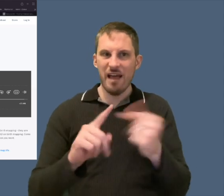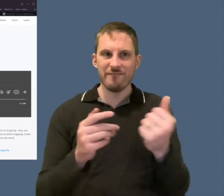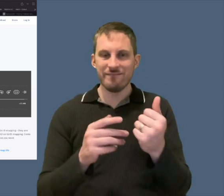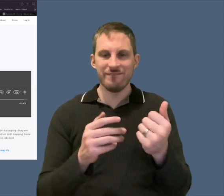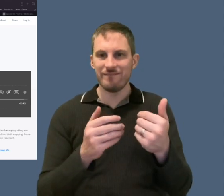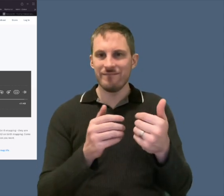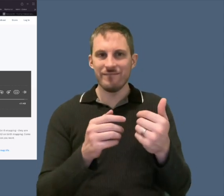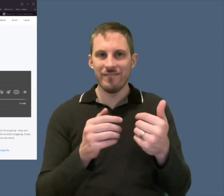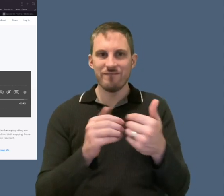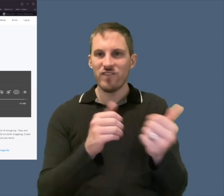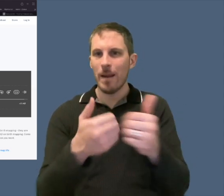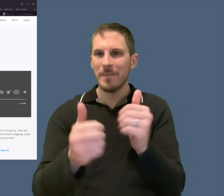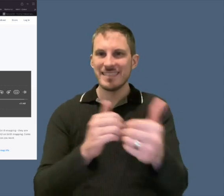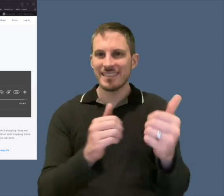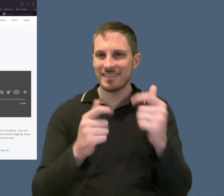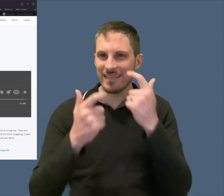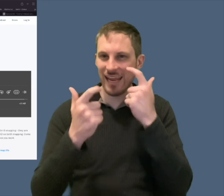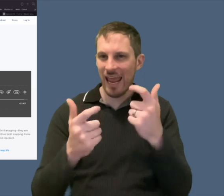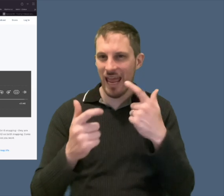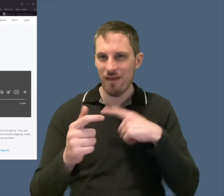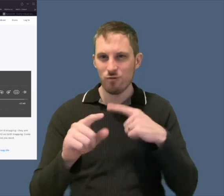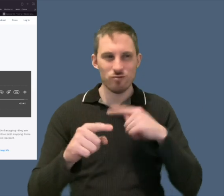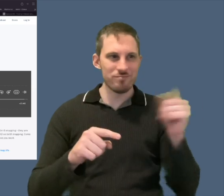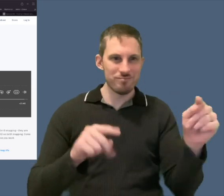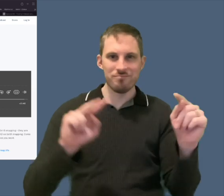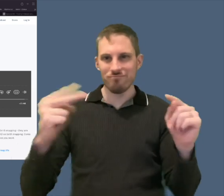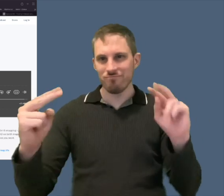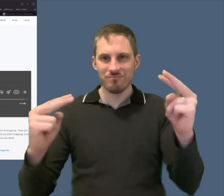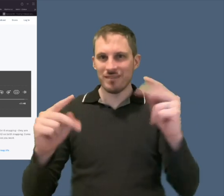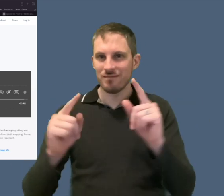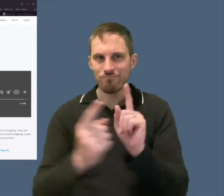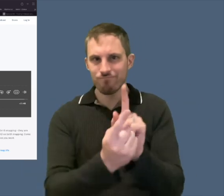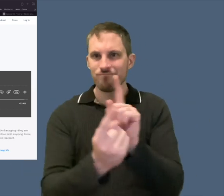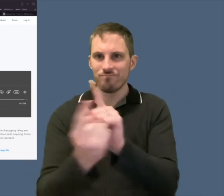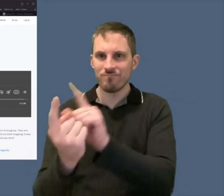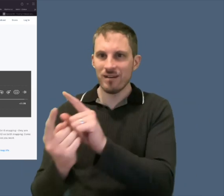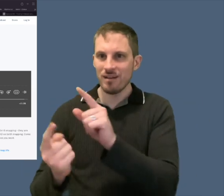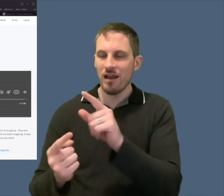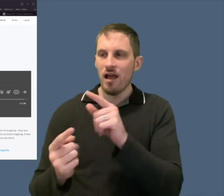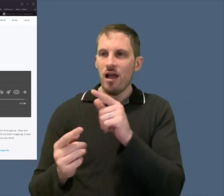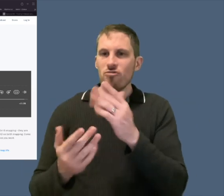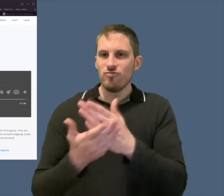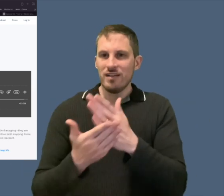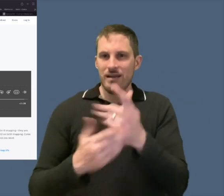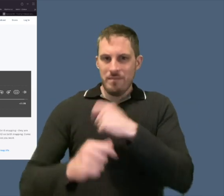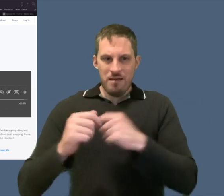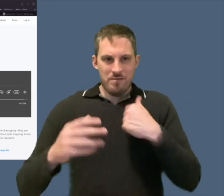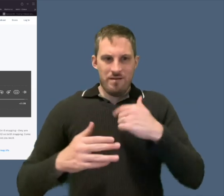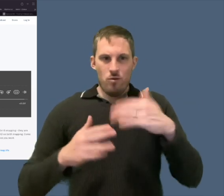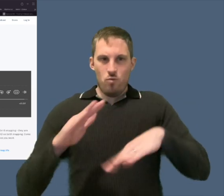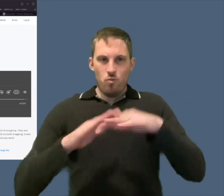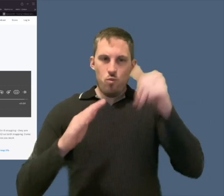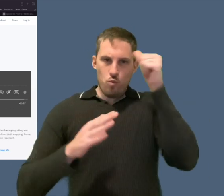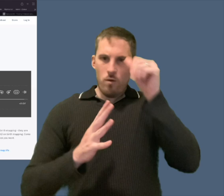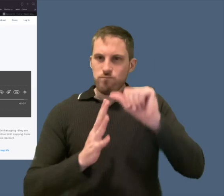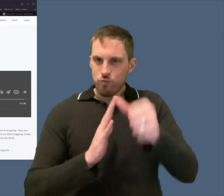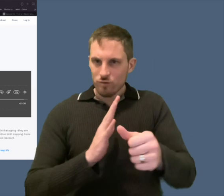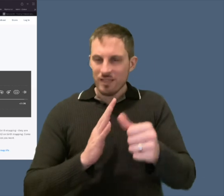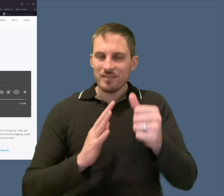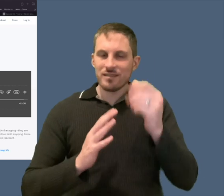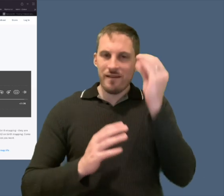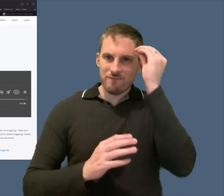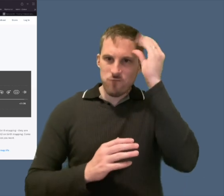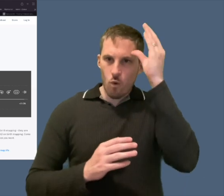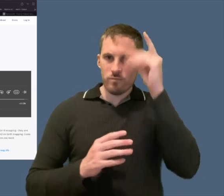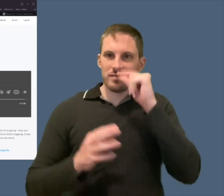you're seeing somebody every time. But this is where it comes down to really owning it and having choice, and it being about decision making rather than just consent,